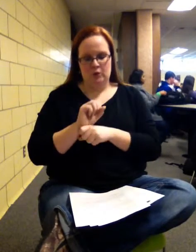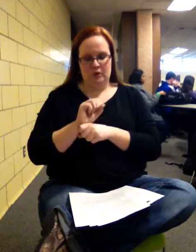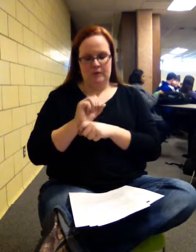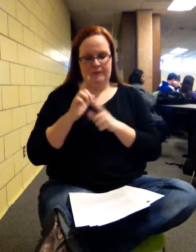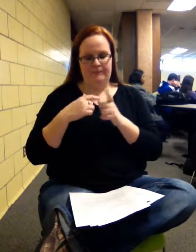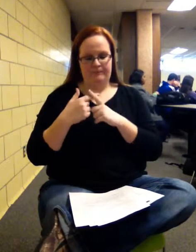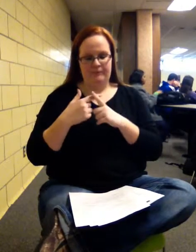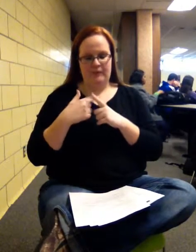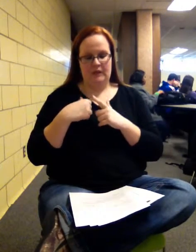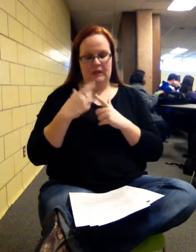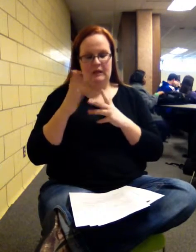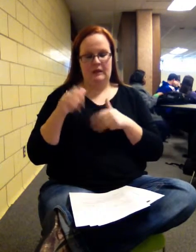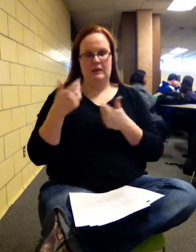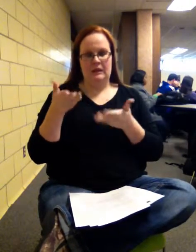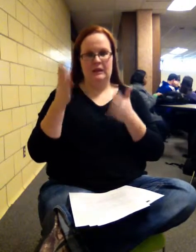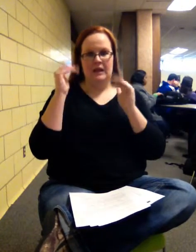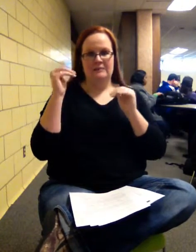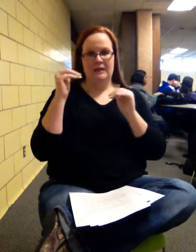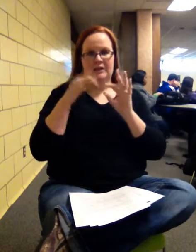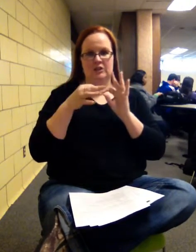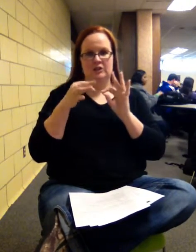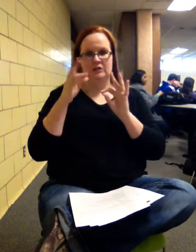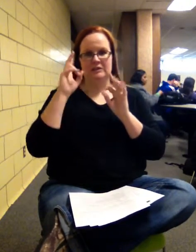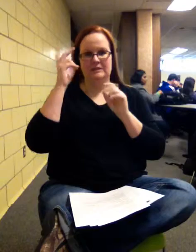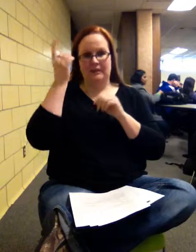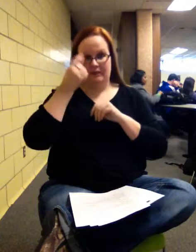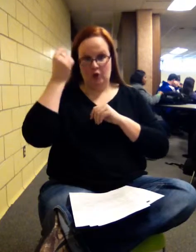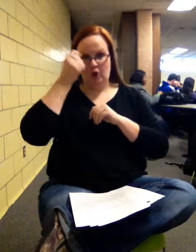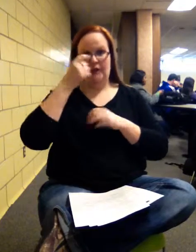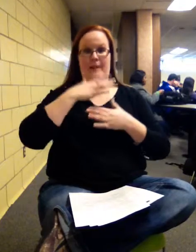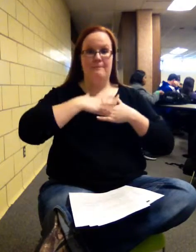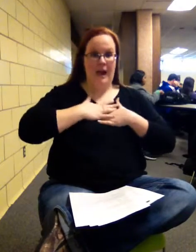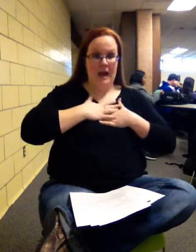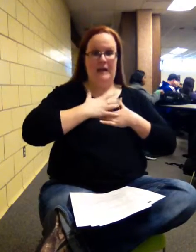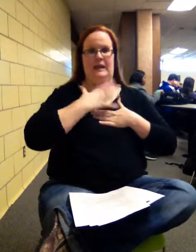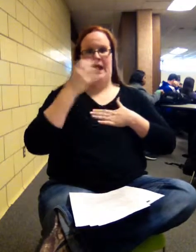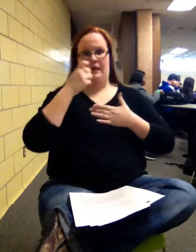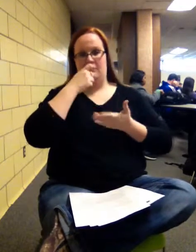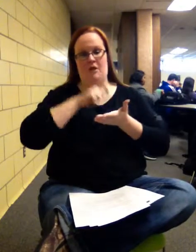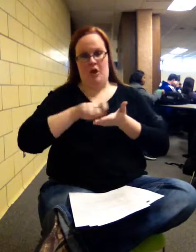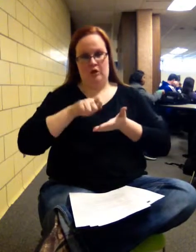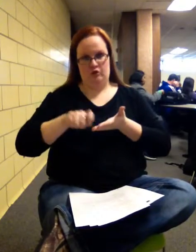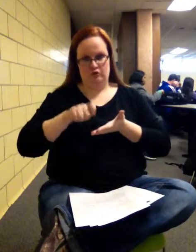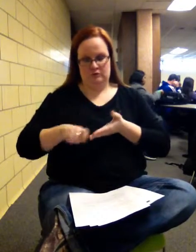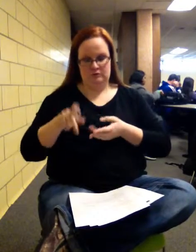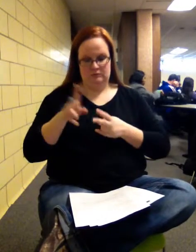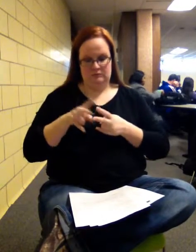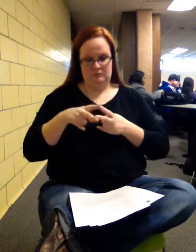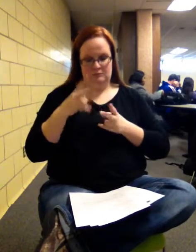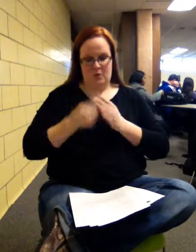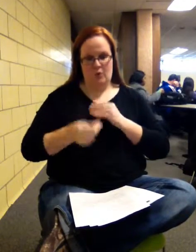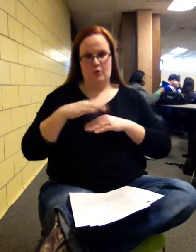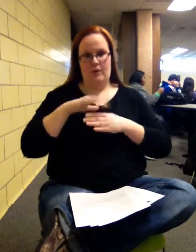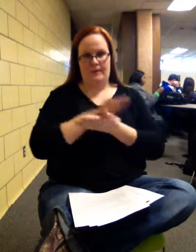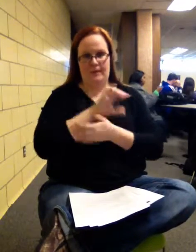you the expectations theory equations, both my version and the author's version. So those will all be on a handout that I will hand